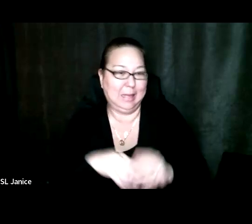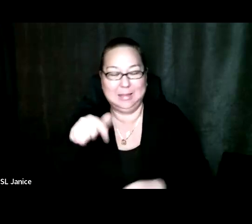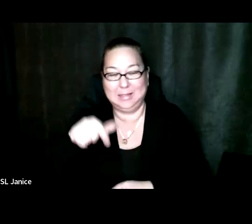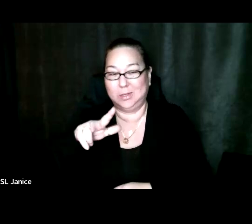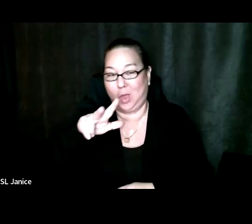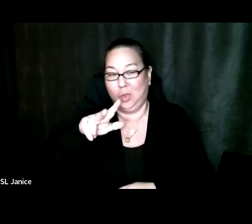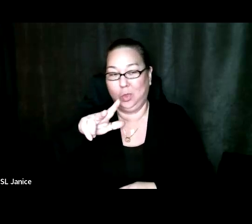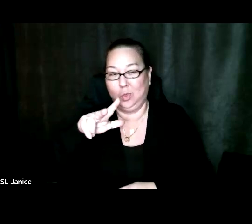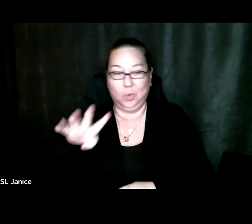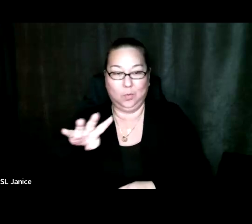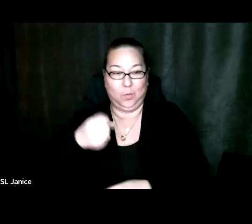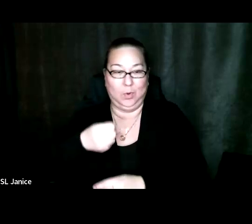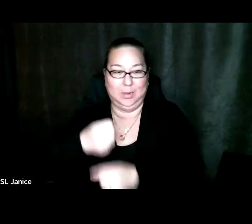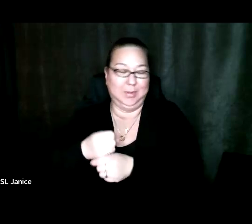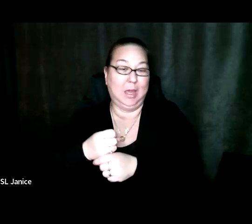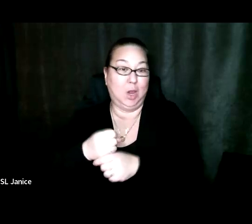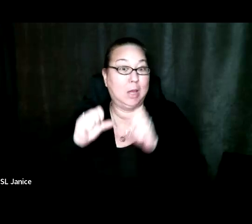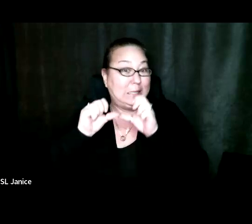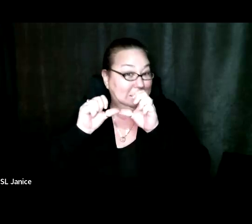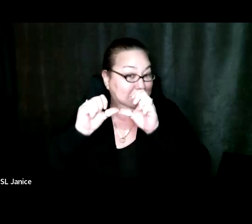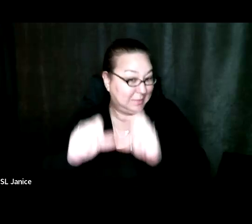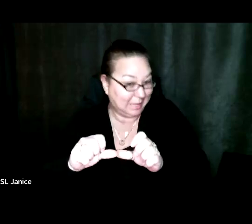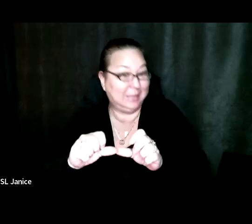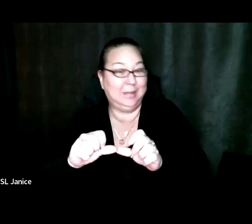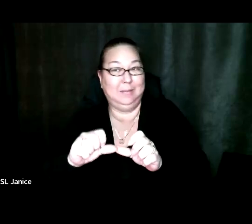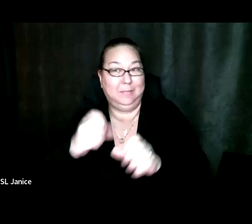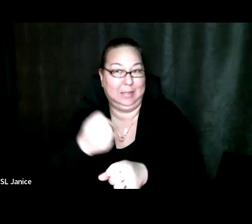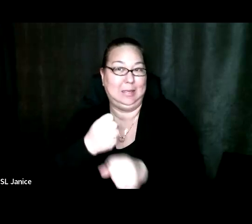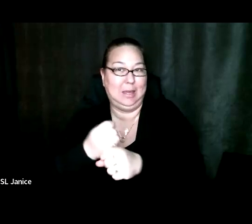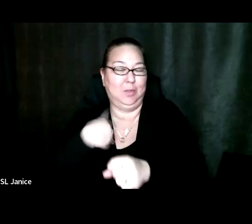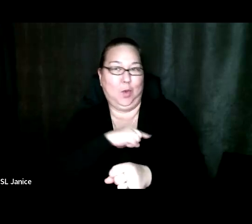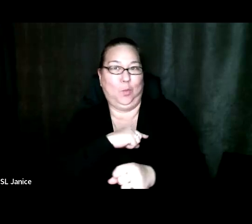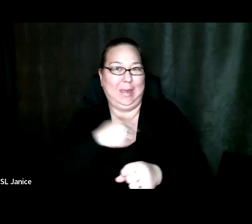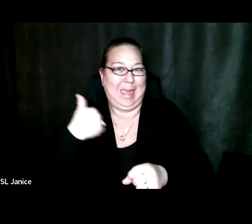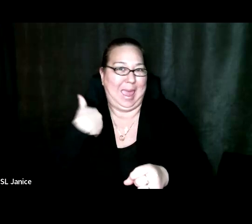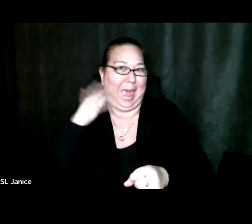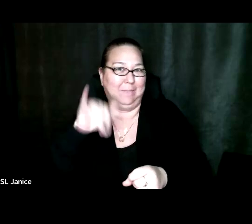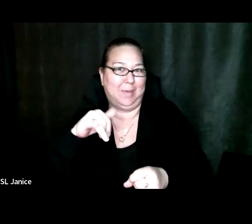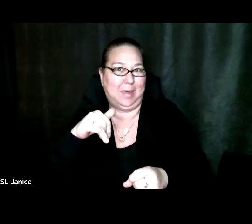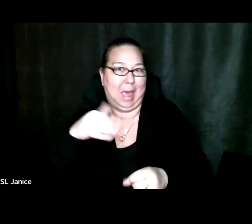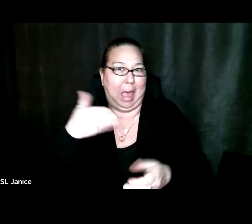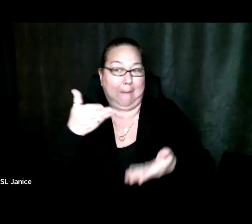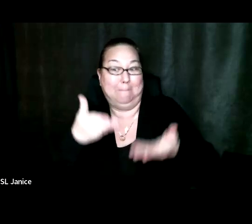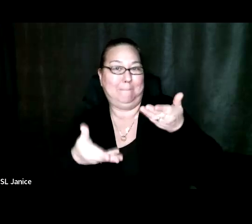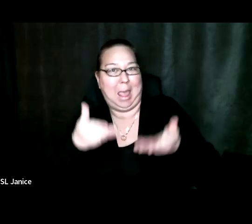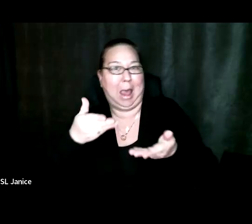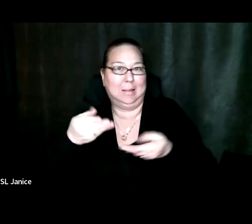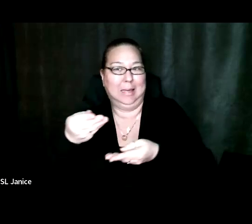school districts in this state or in this country that can say that. So congratulations to that. And I can't help but think of our